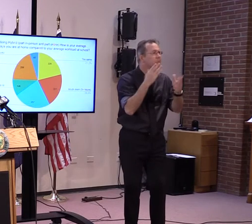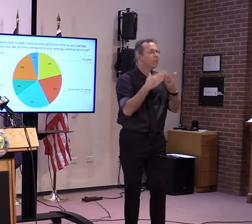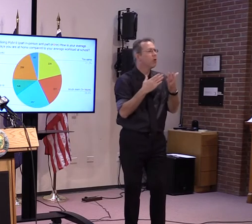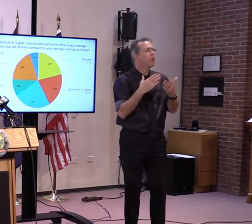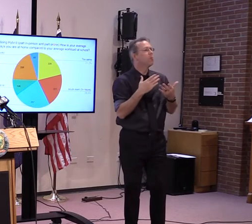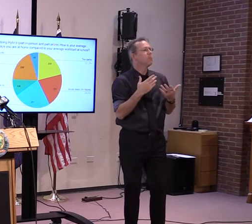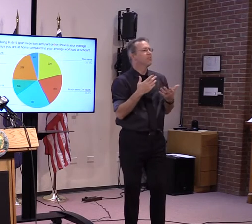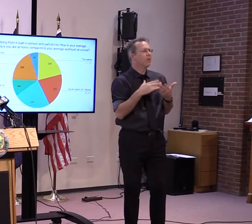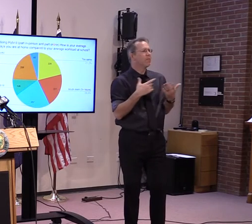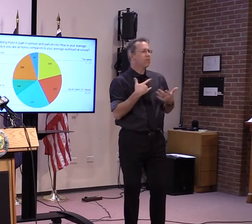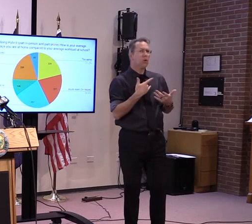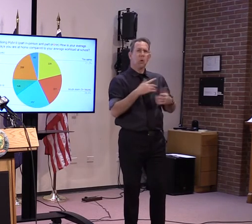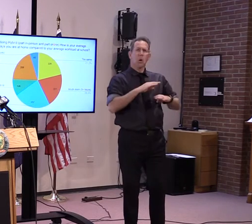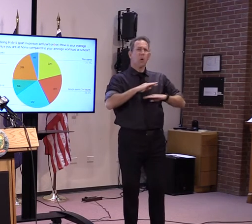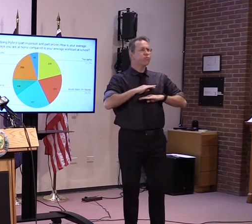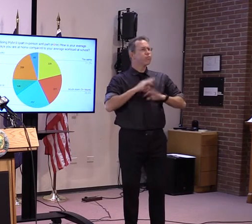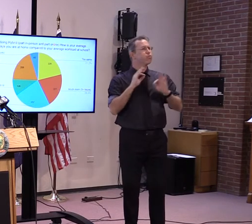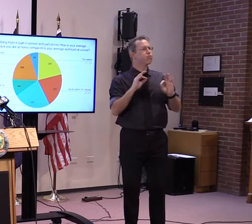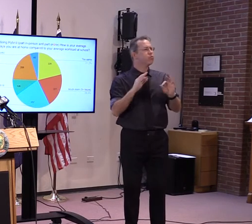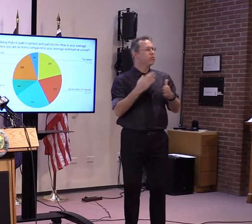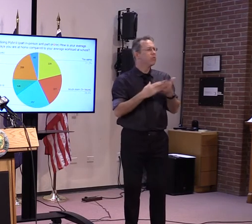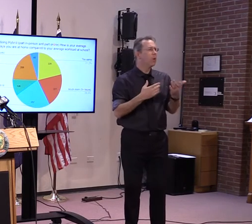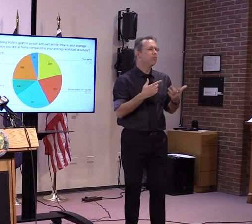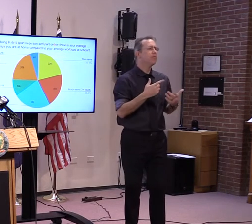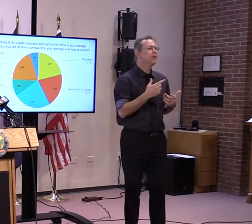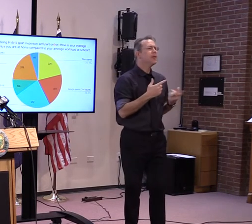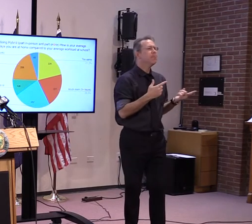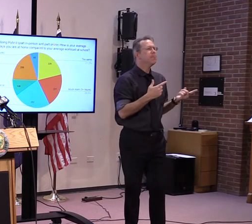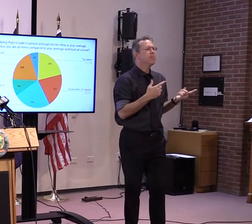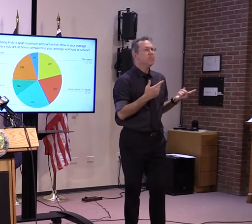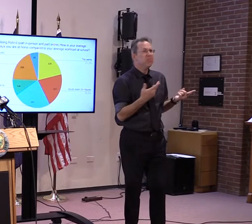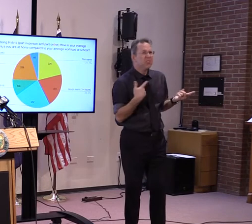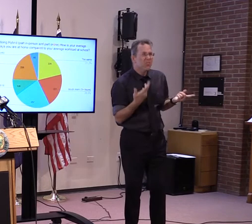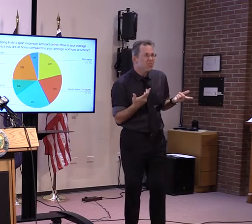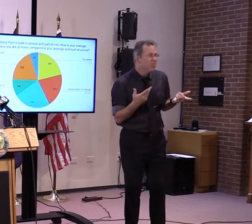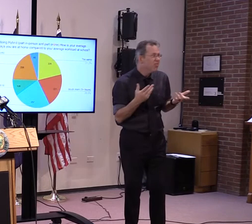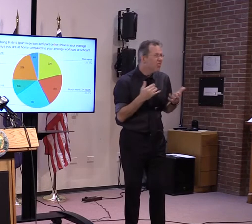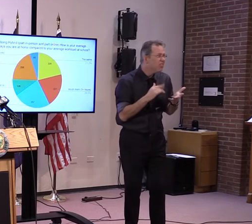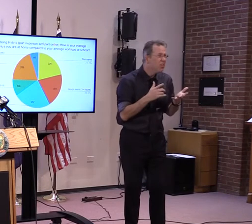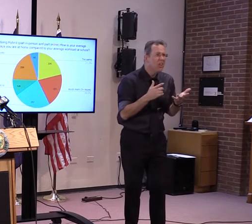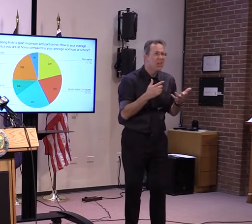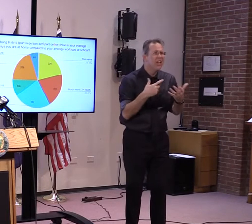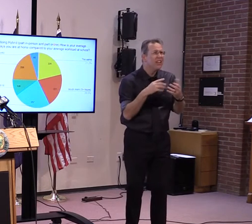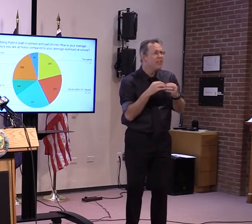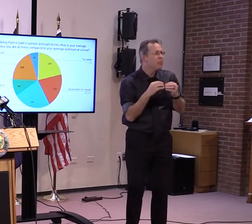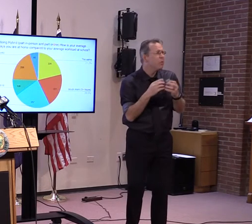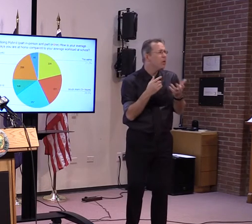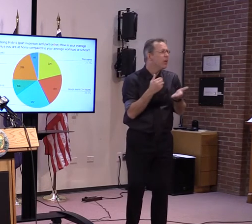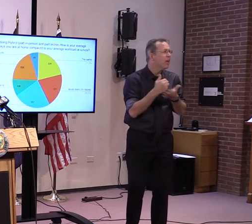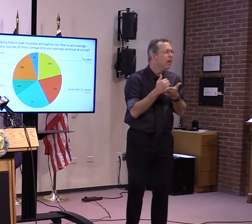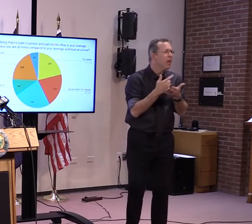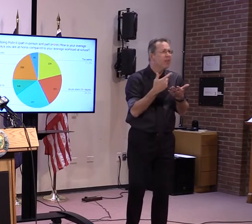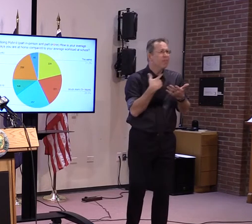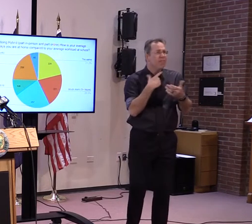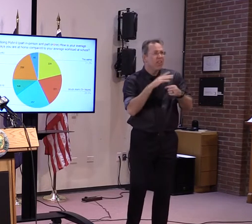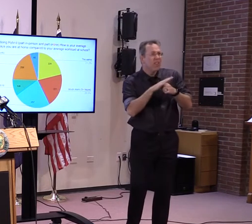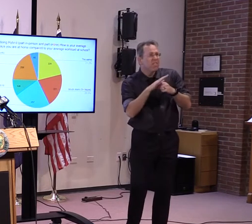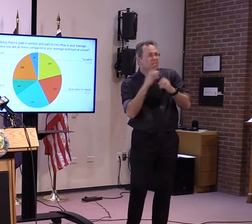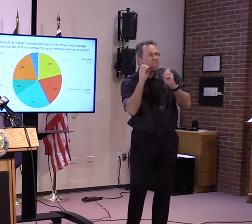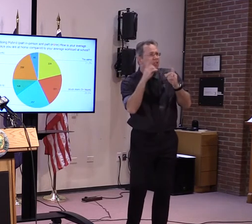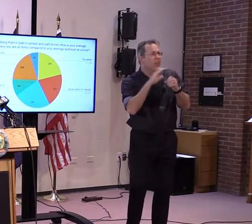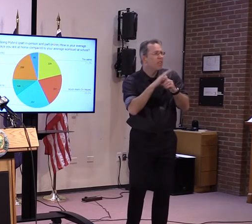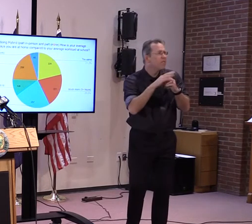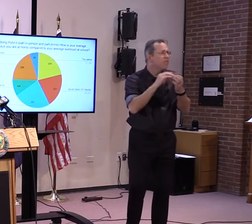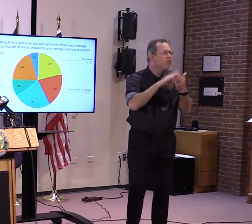of work and it felt like I was, you know, getting a supplemental day in class, but just at home on my computer, but it's really not the same, and I think